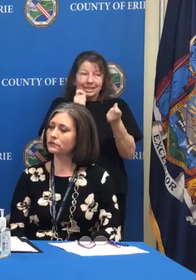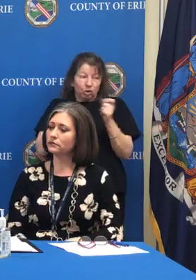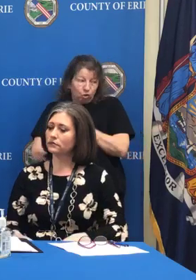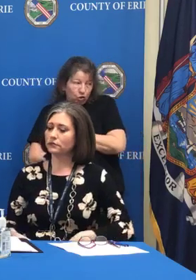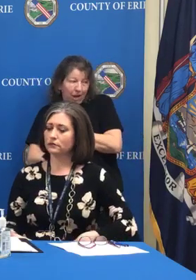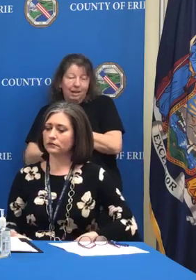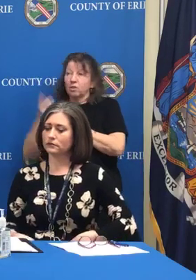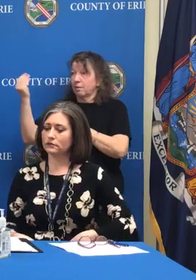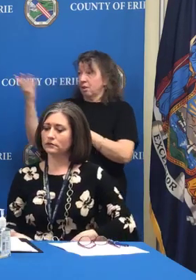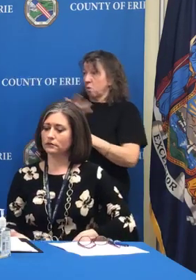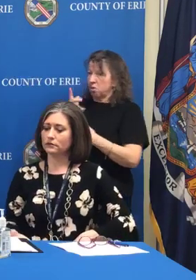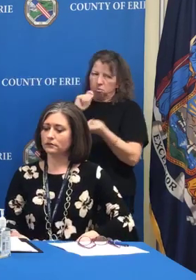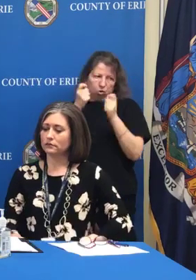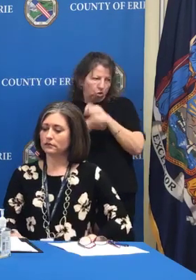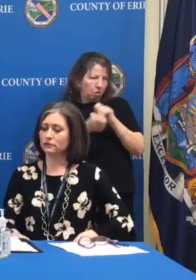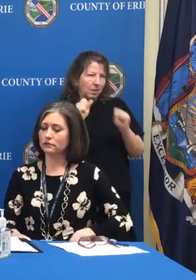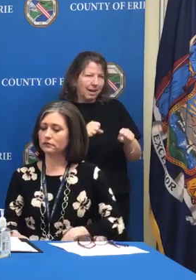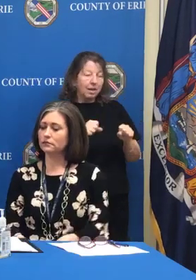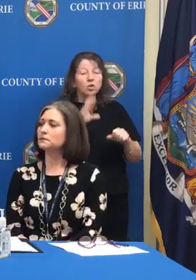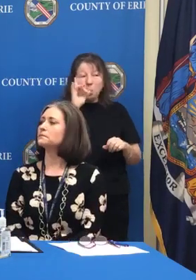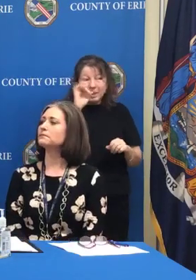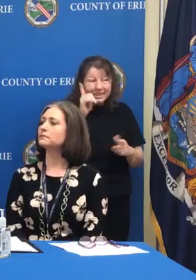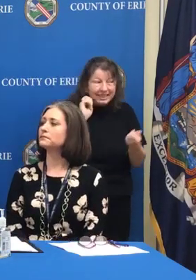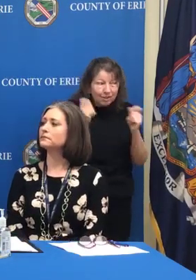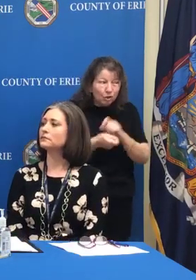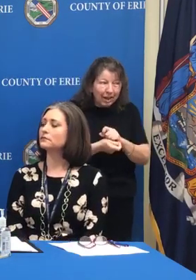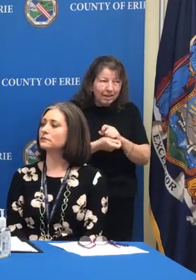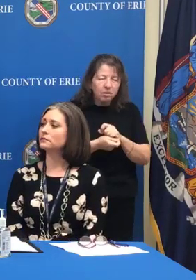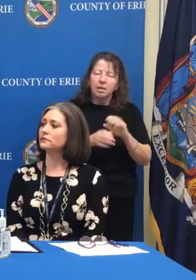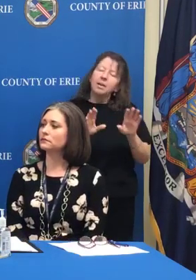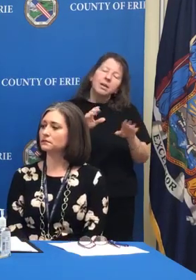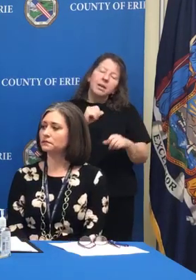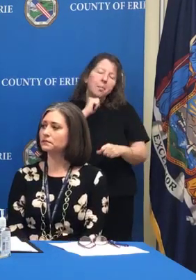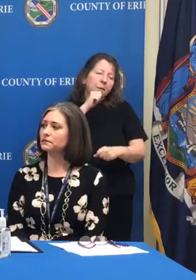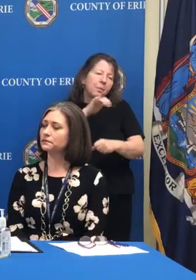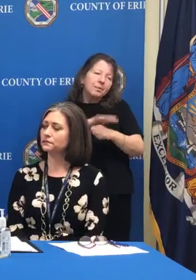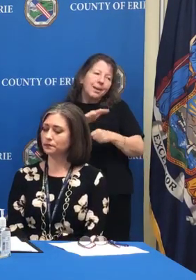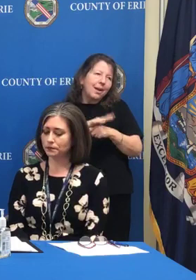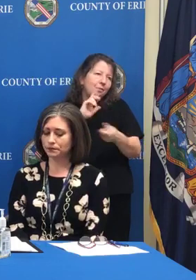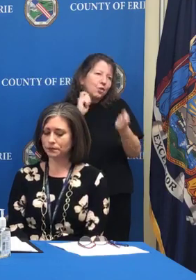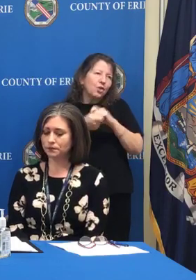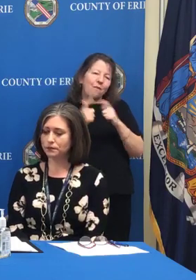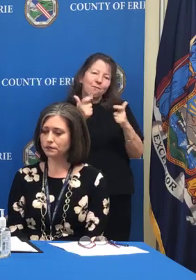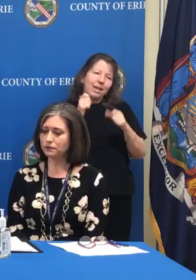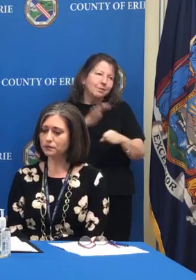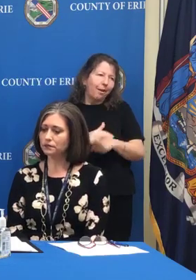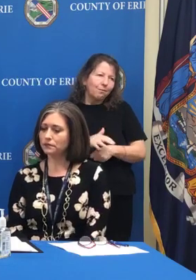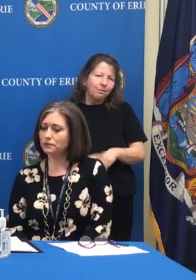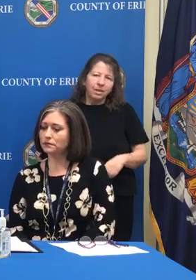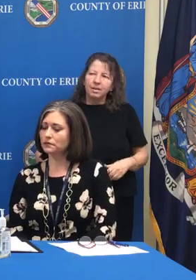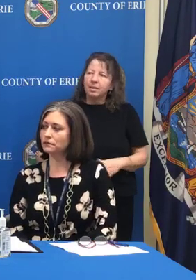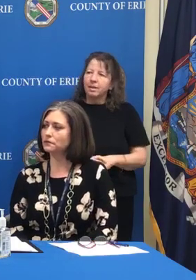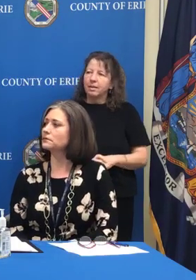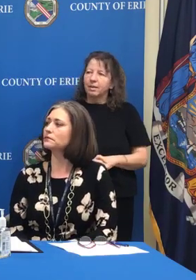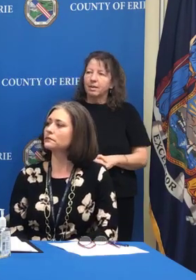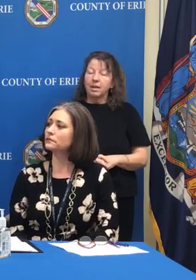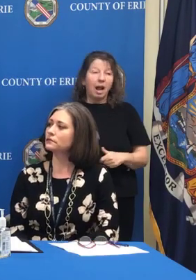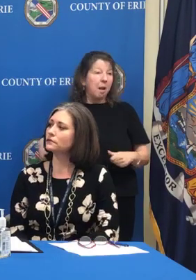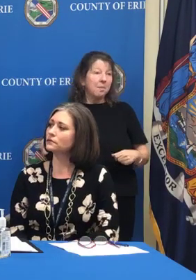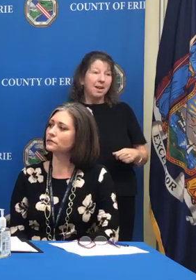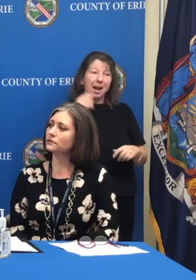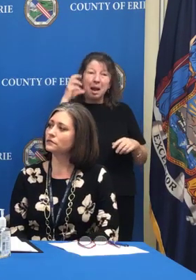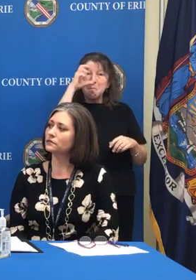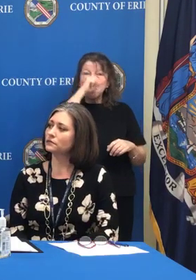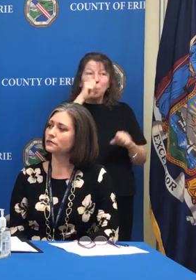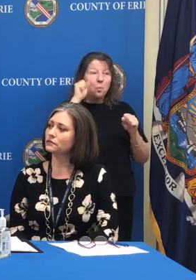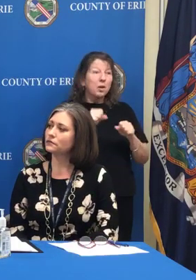unfortunately, it's not enough. And in this situation here, I think we could probably test for the next 6 months and